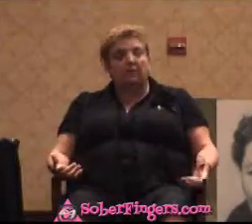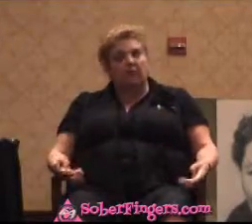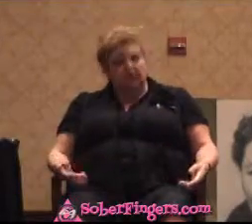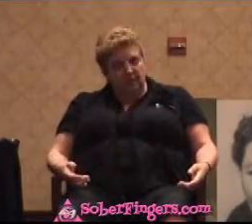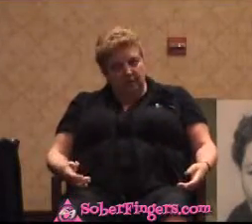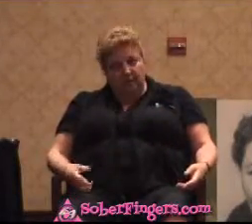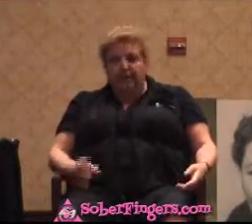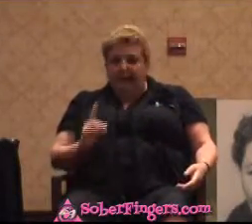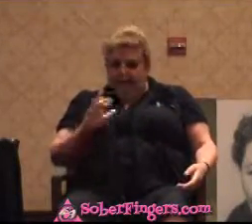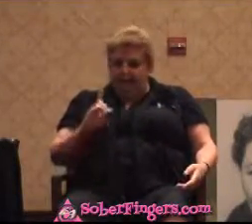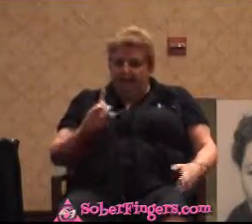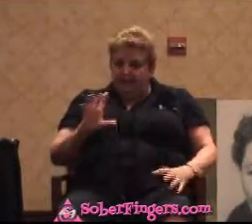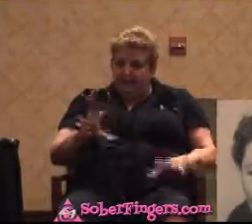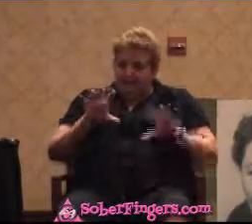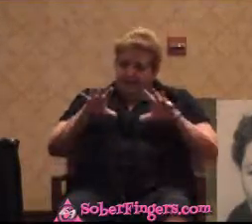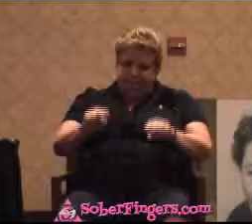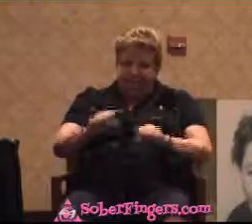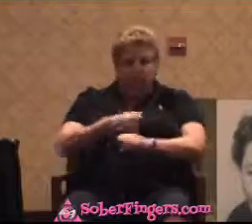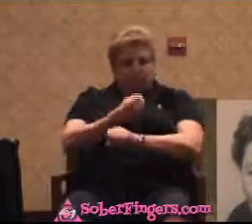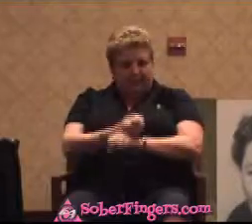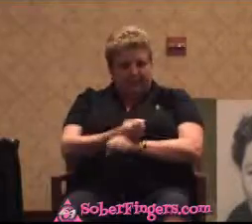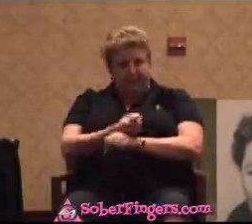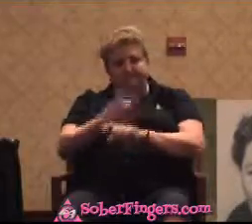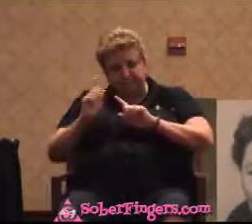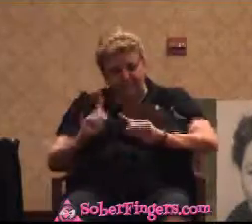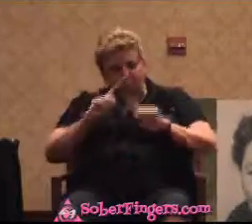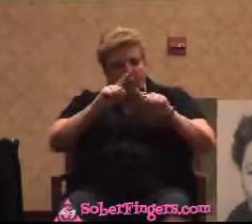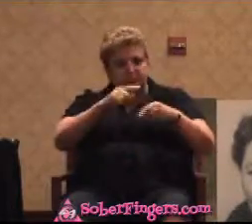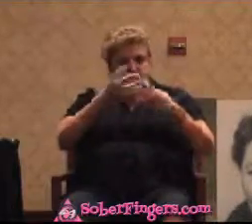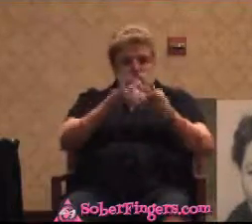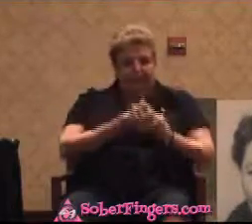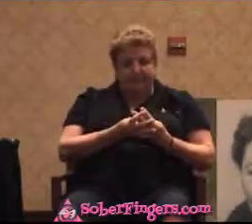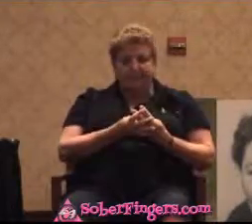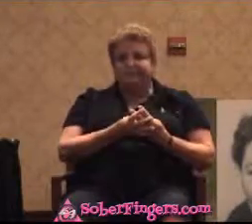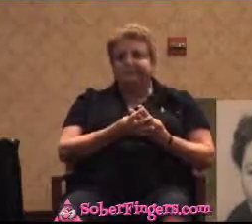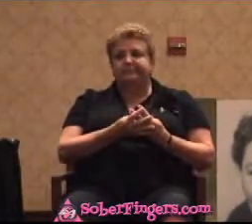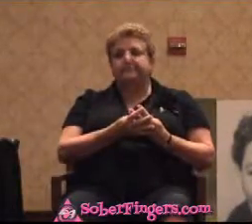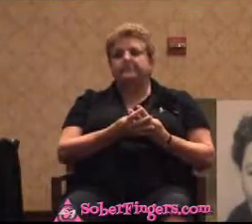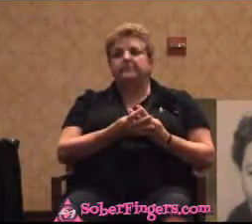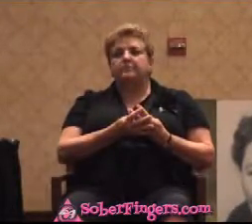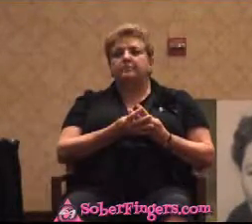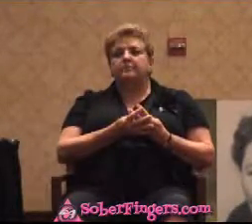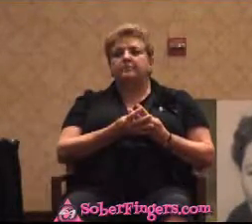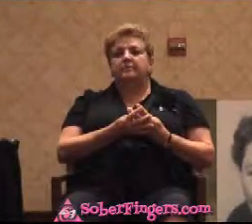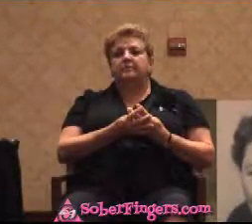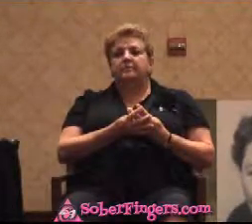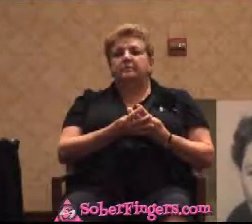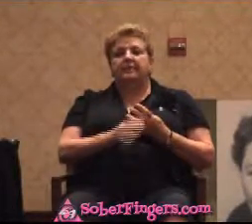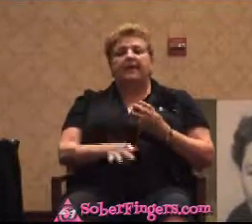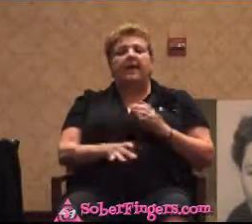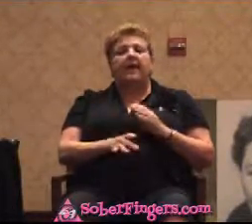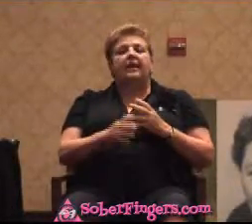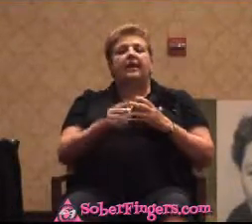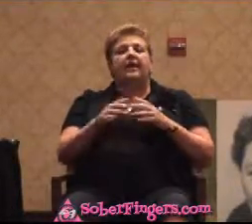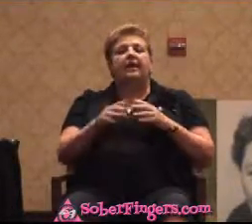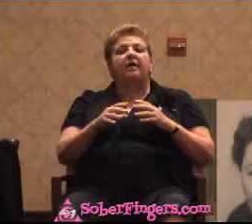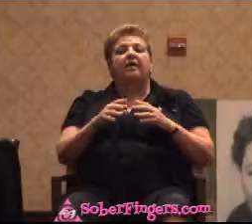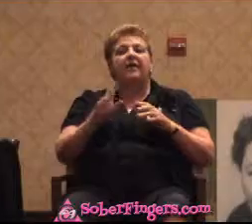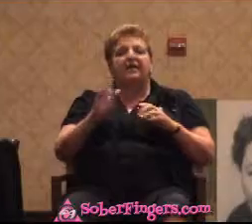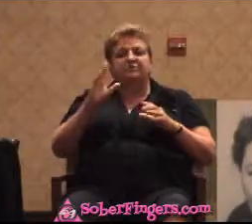arrested. And I went to jail, and I took a physical, and I found out I was pregnant. And